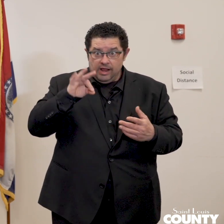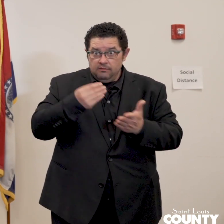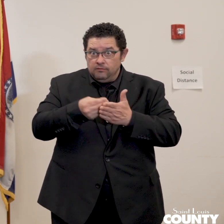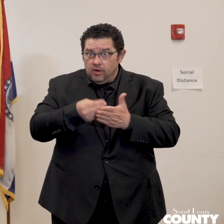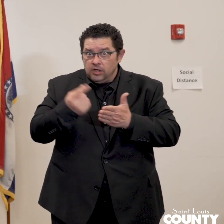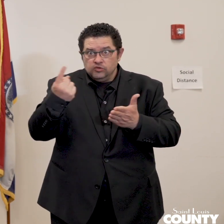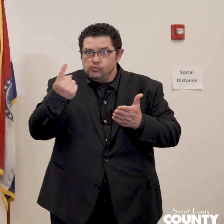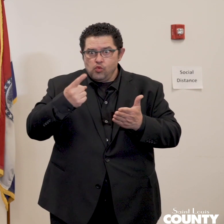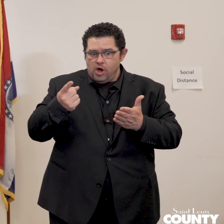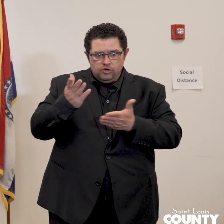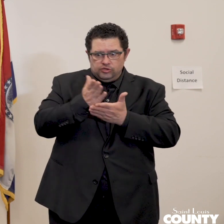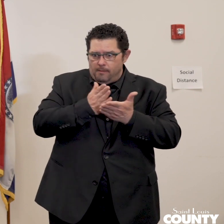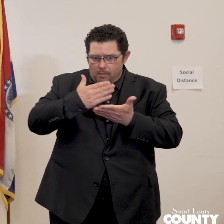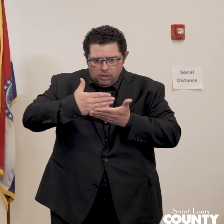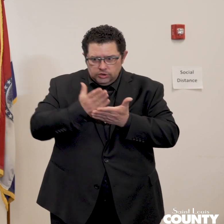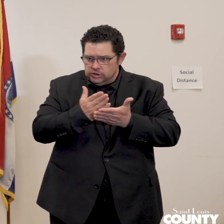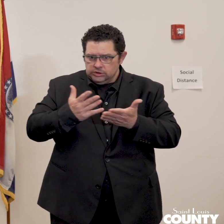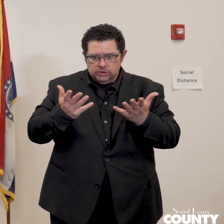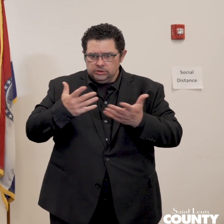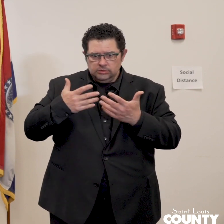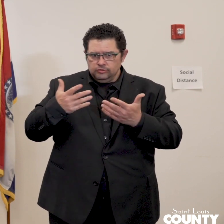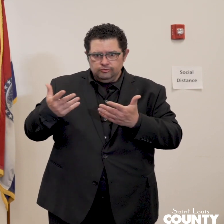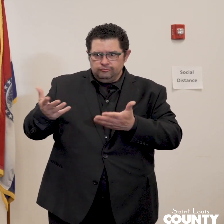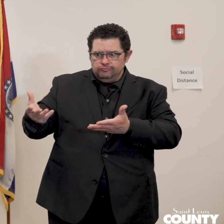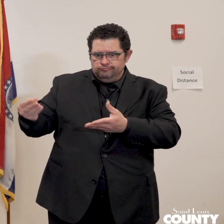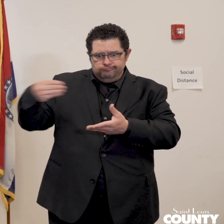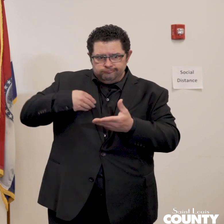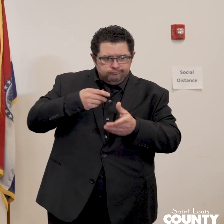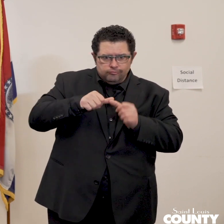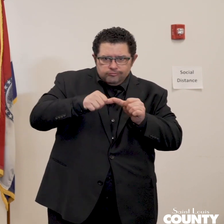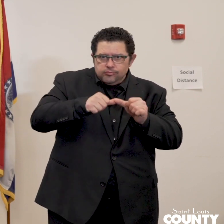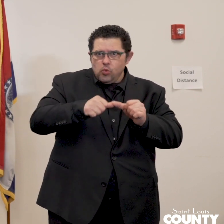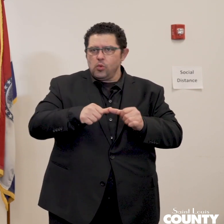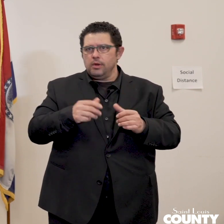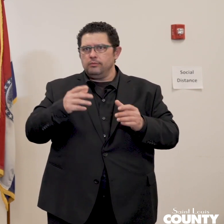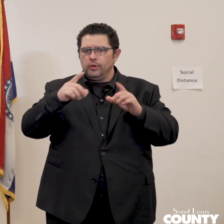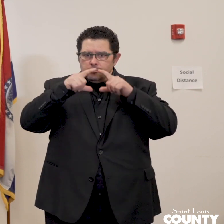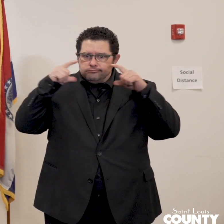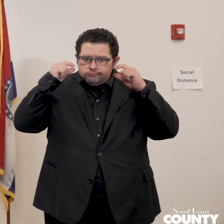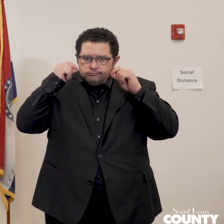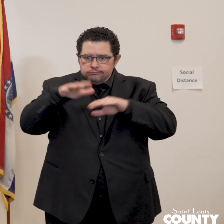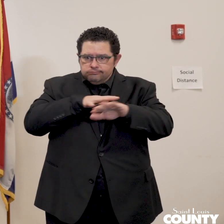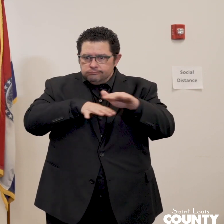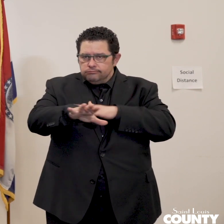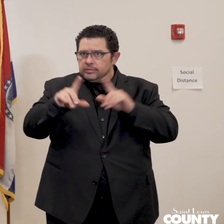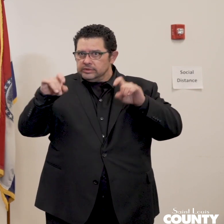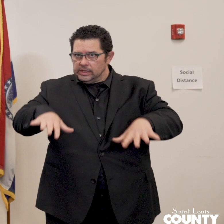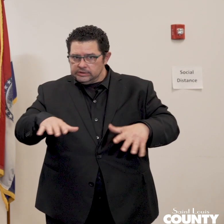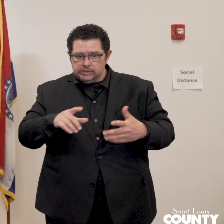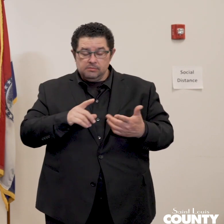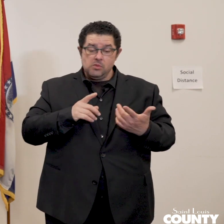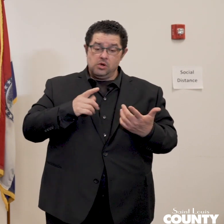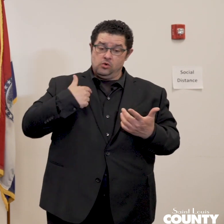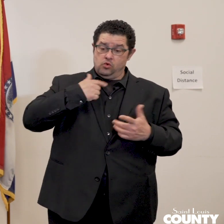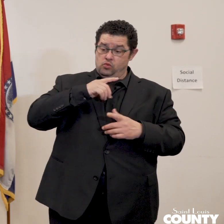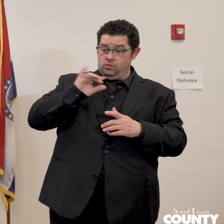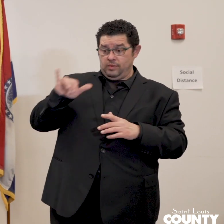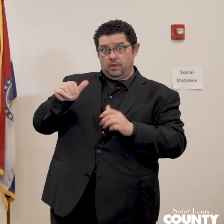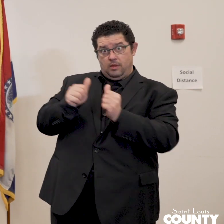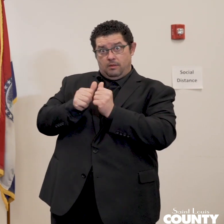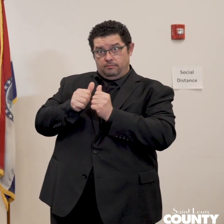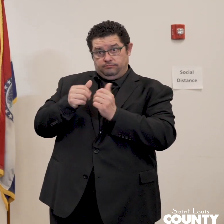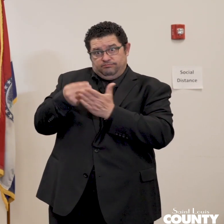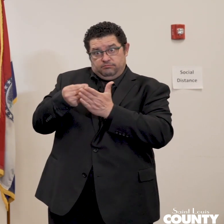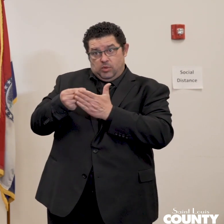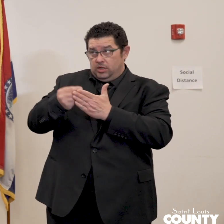in some budget to get us started and keep us going with PPE and testing. But as we get moving, as that federal grant arrives